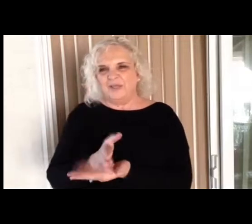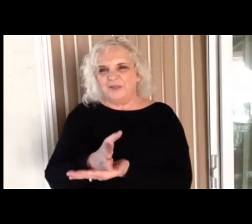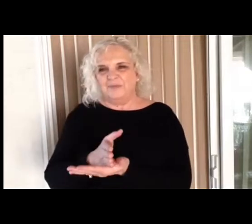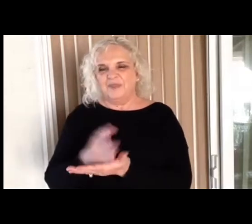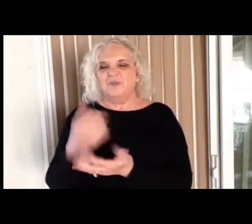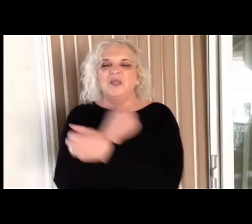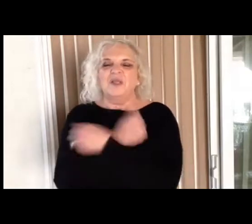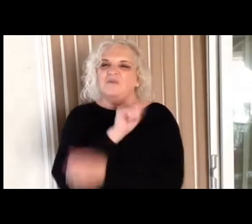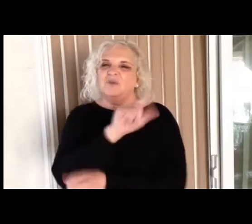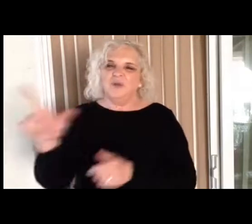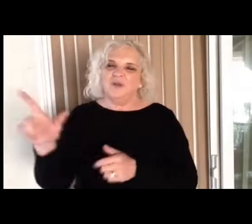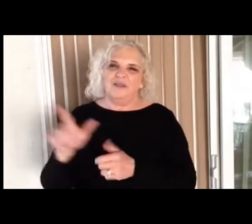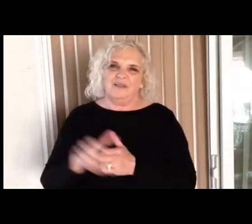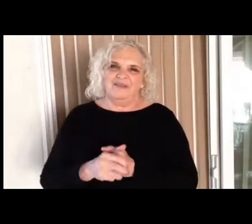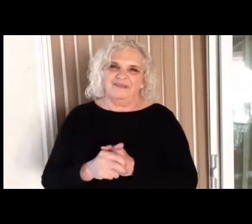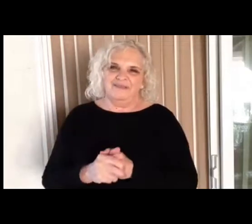Thank you.